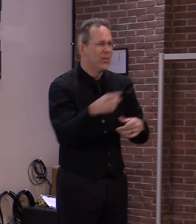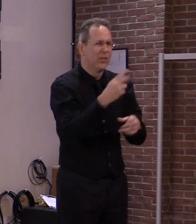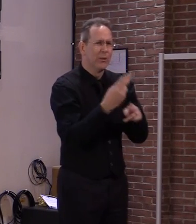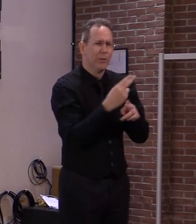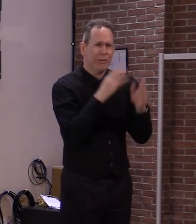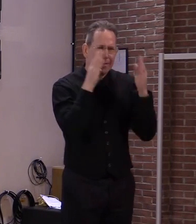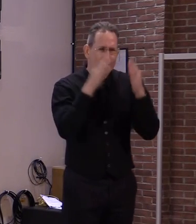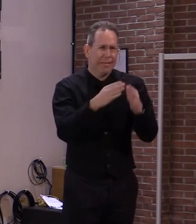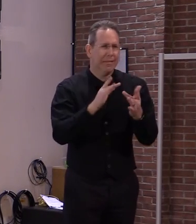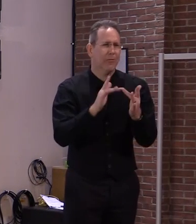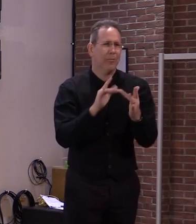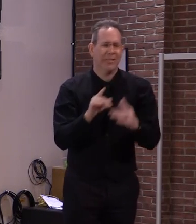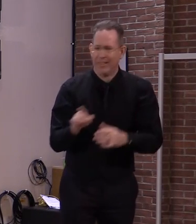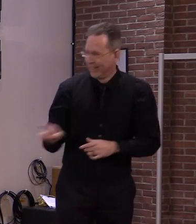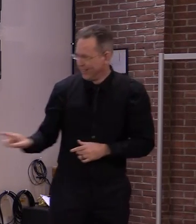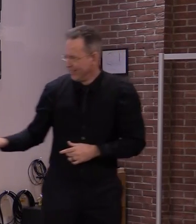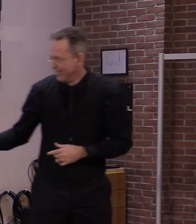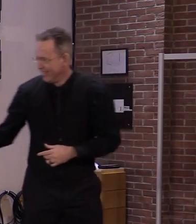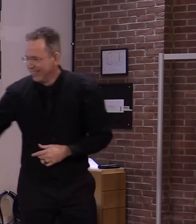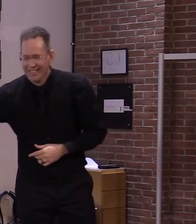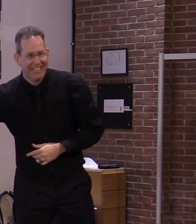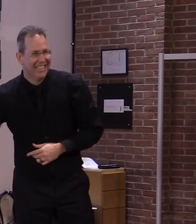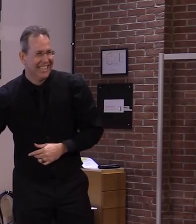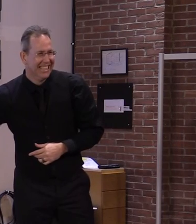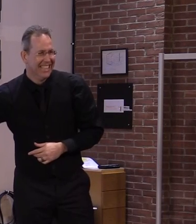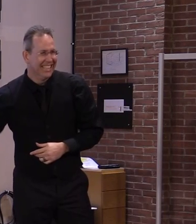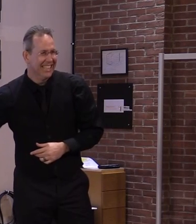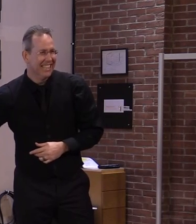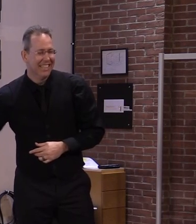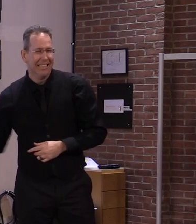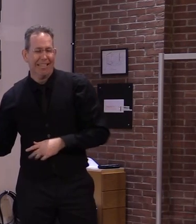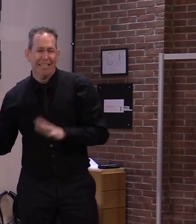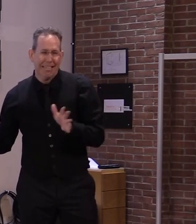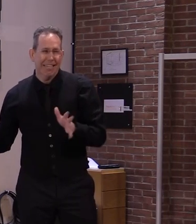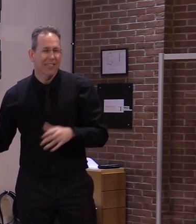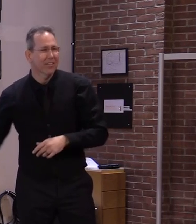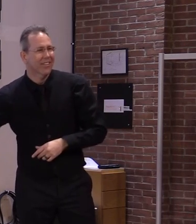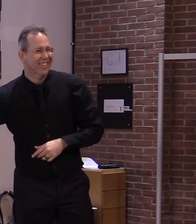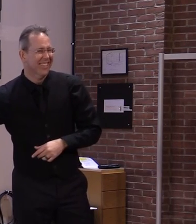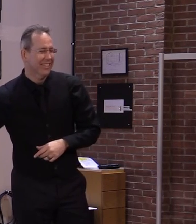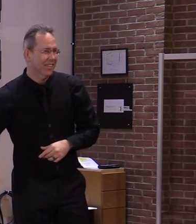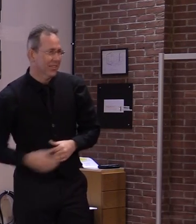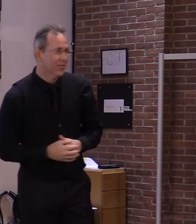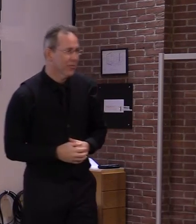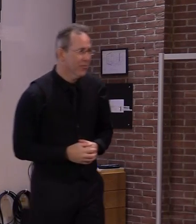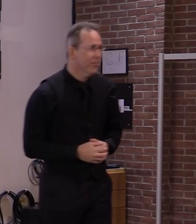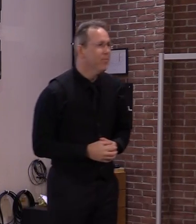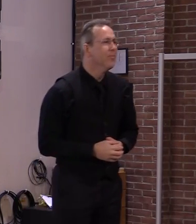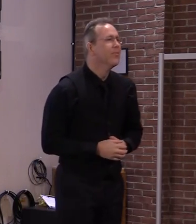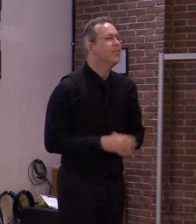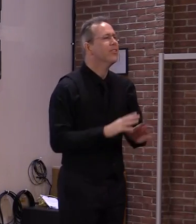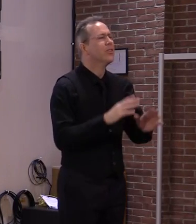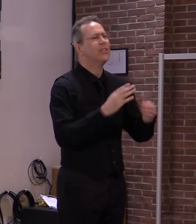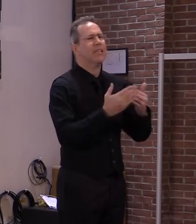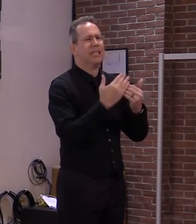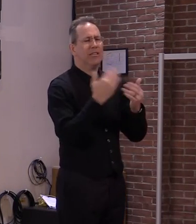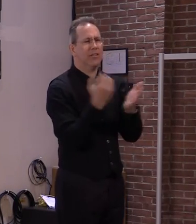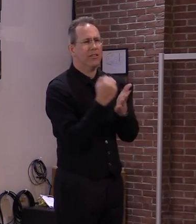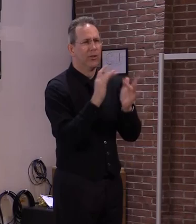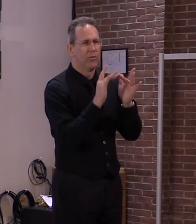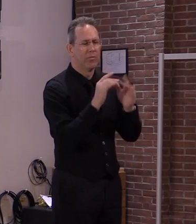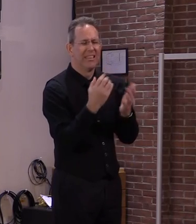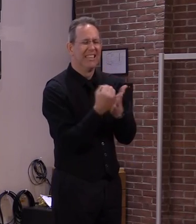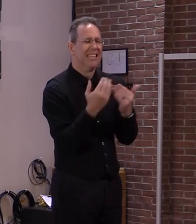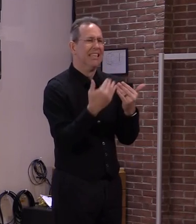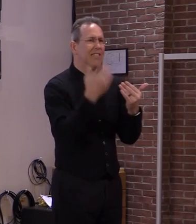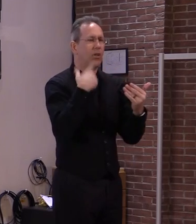It seems to be the simplest. It seems to be easy to use, and most people get right